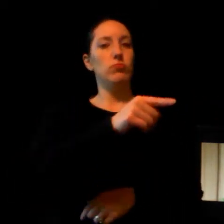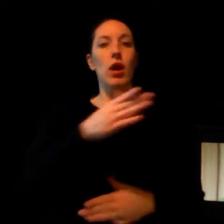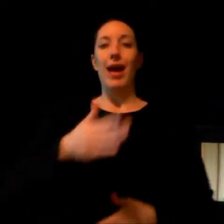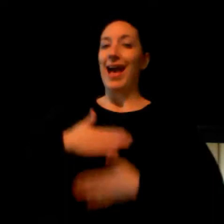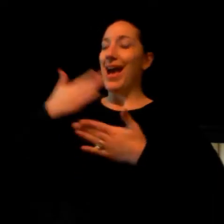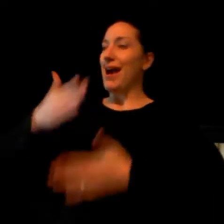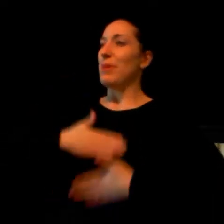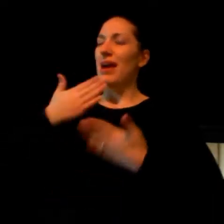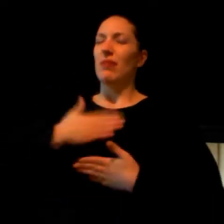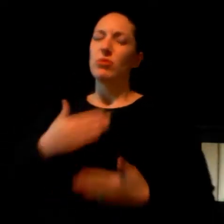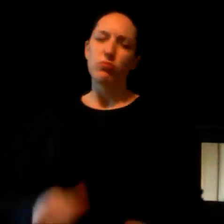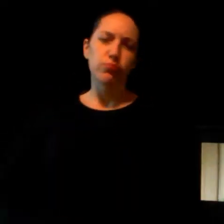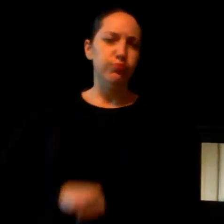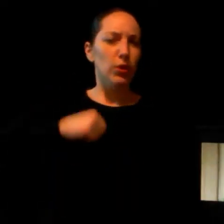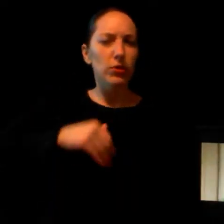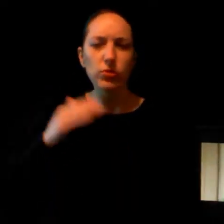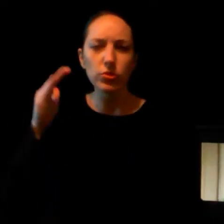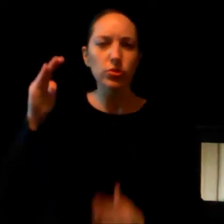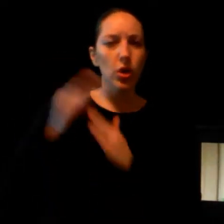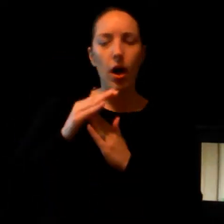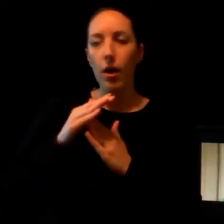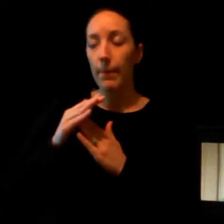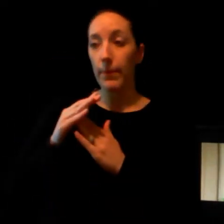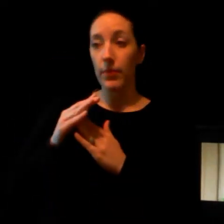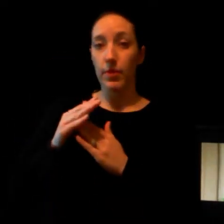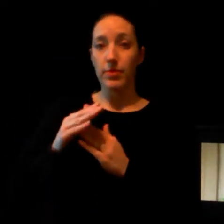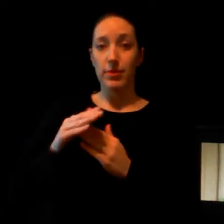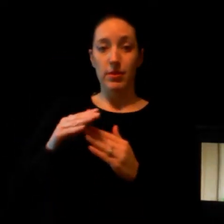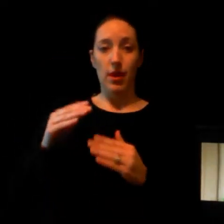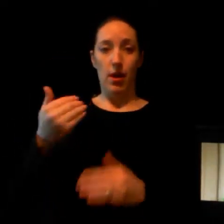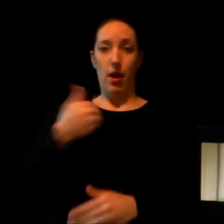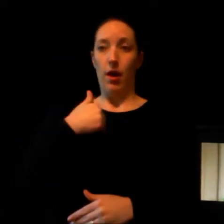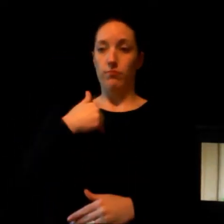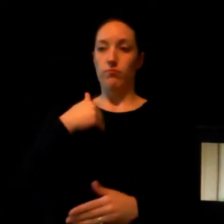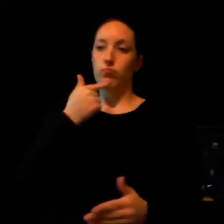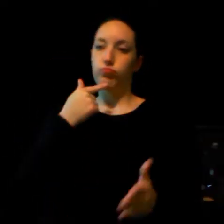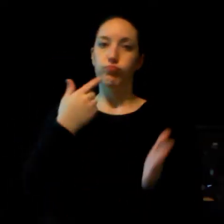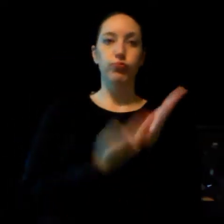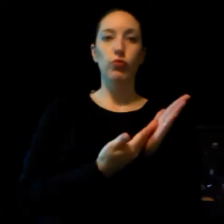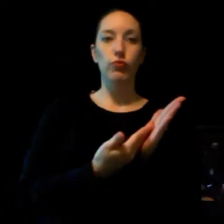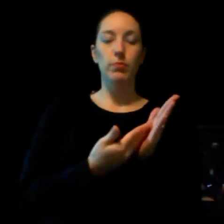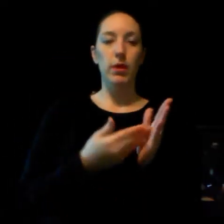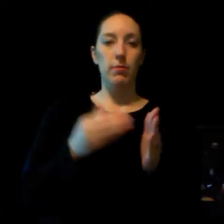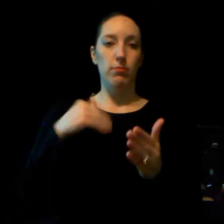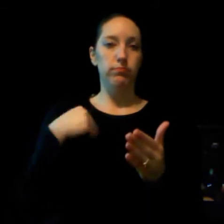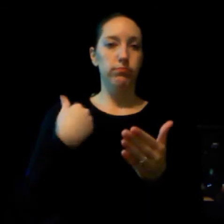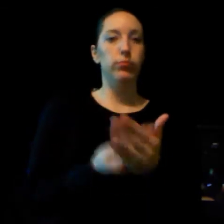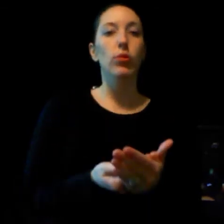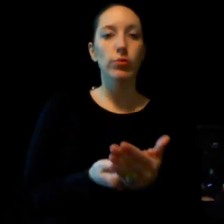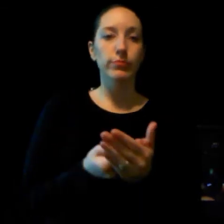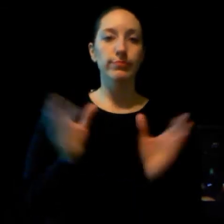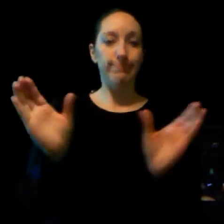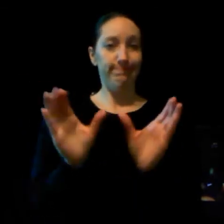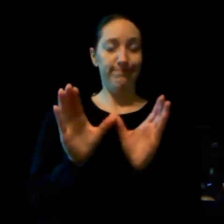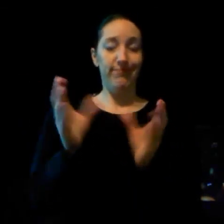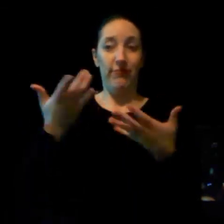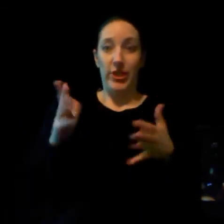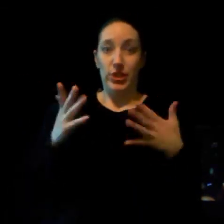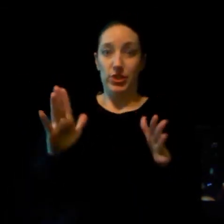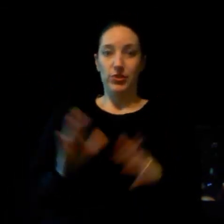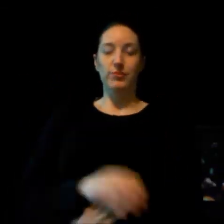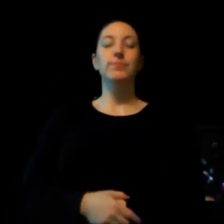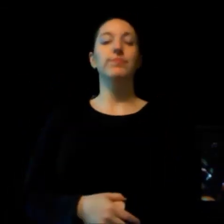And that's because he can finally get back to focusing on the issues that matter. Like, did